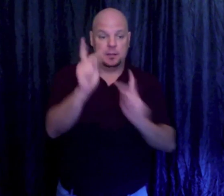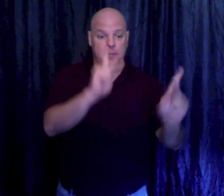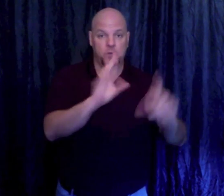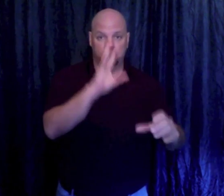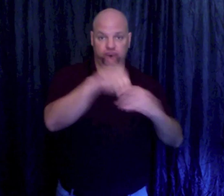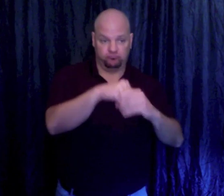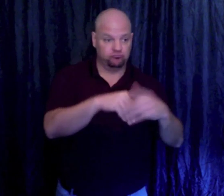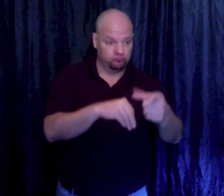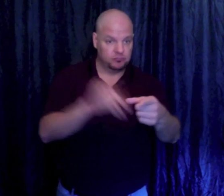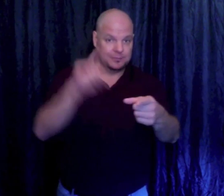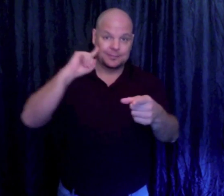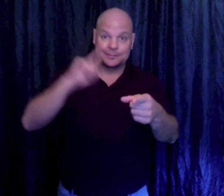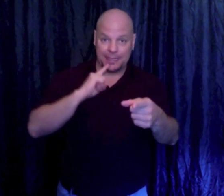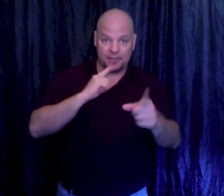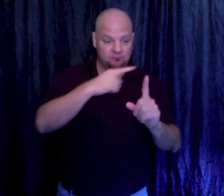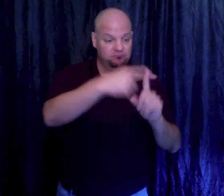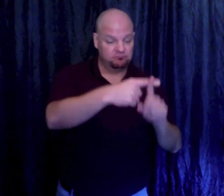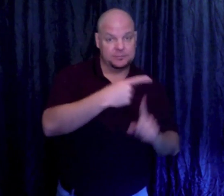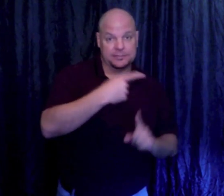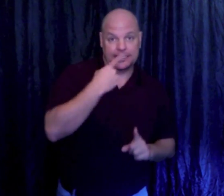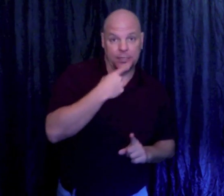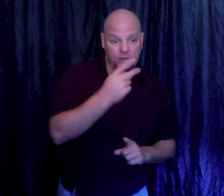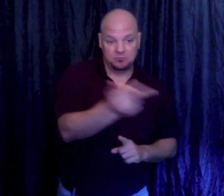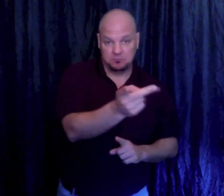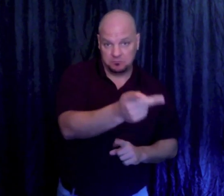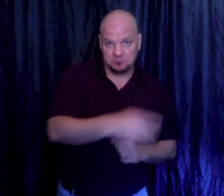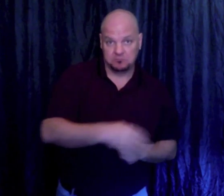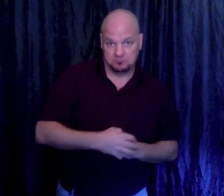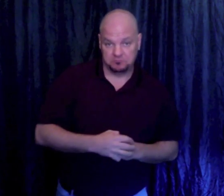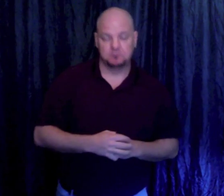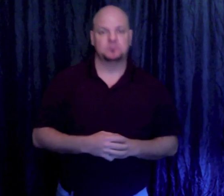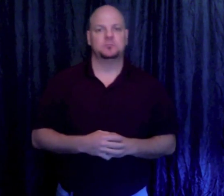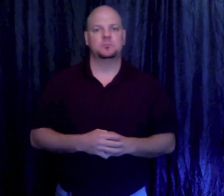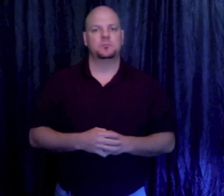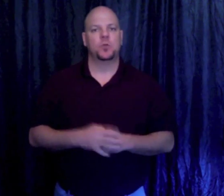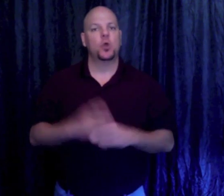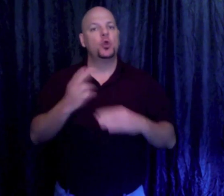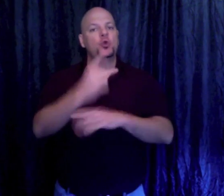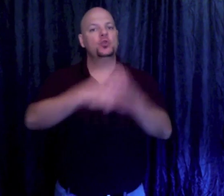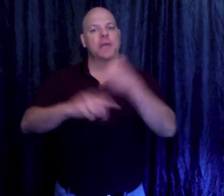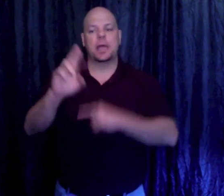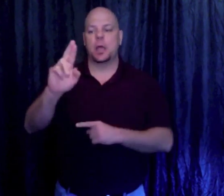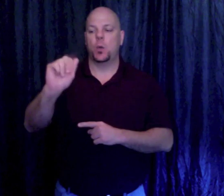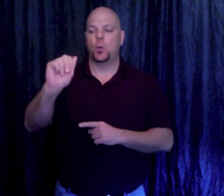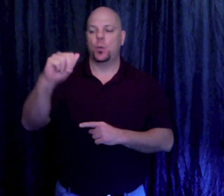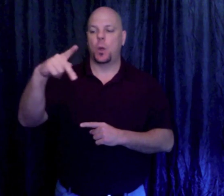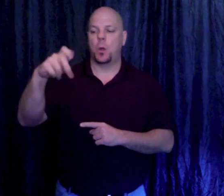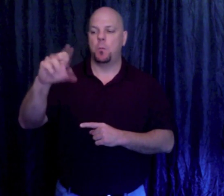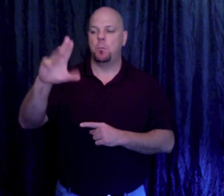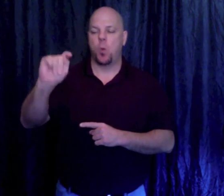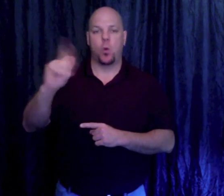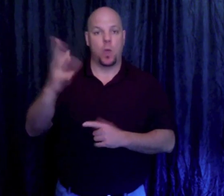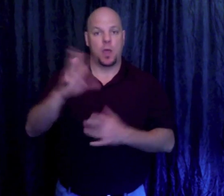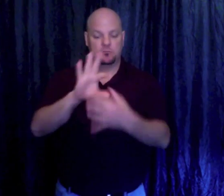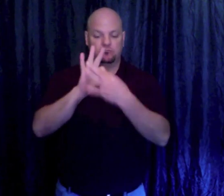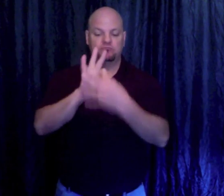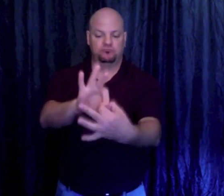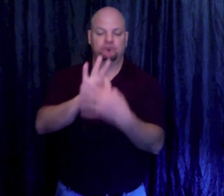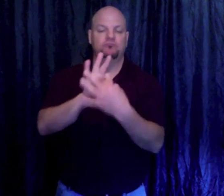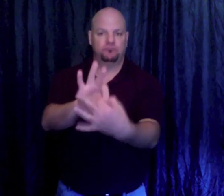deaf people and the hearing people. And they use the sign for rapport, which is like the sign for make a connection, back and